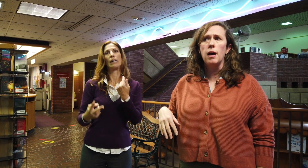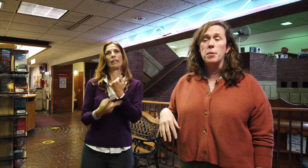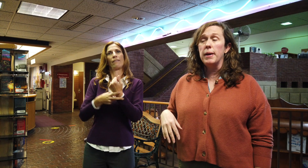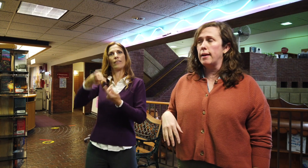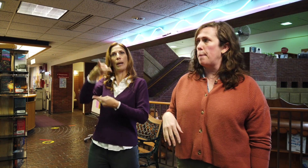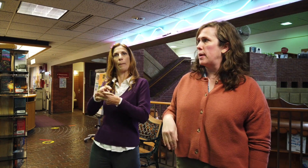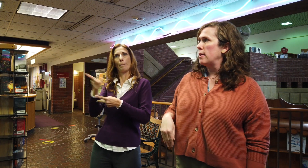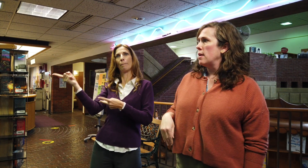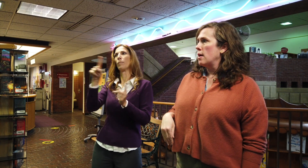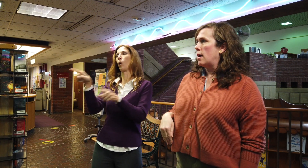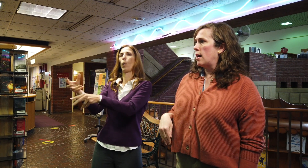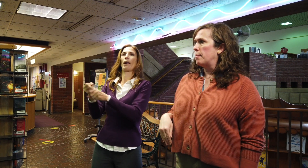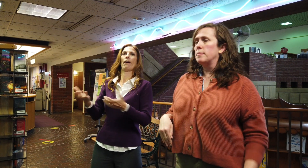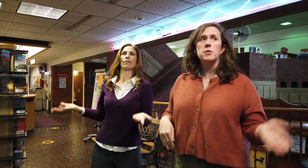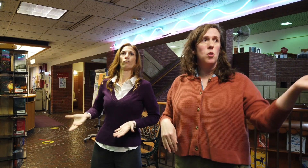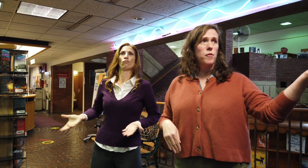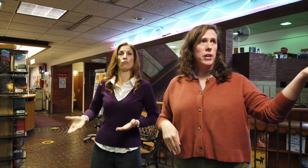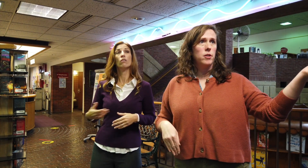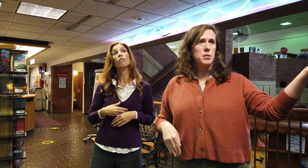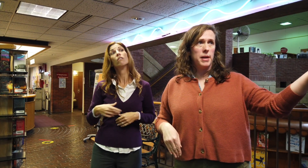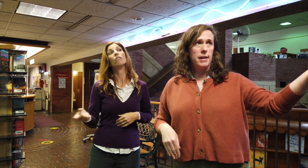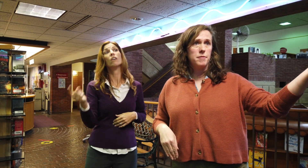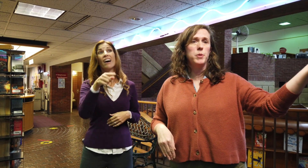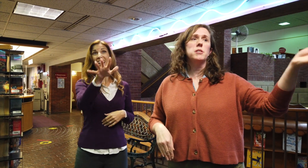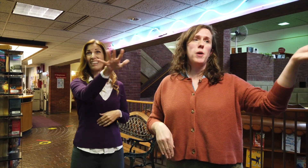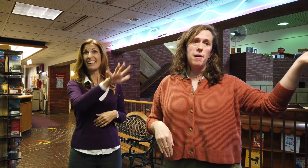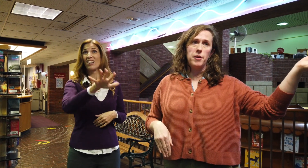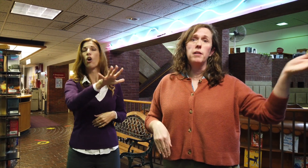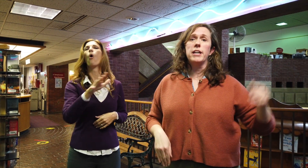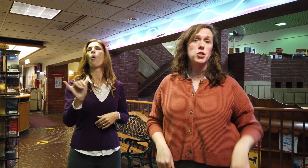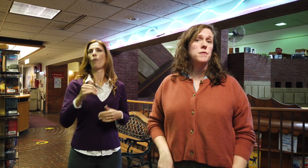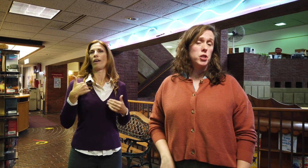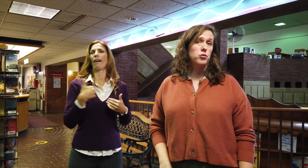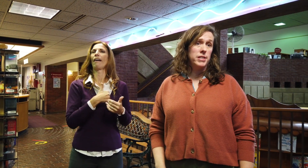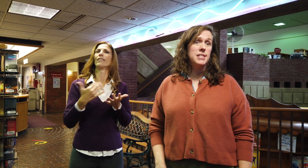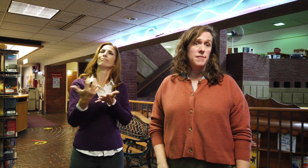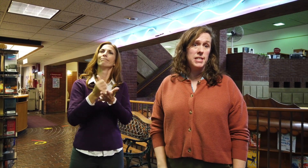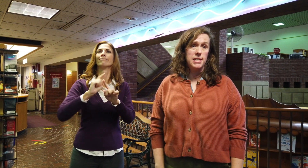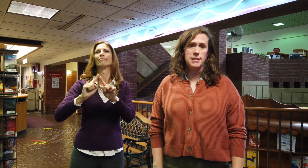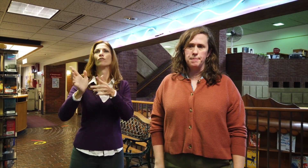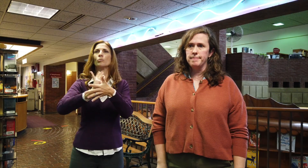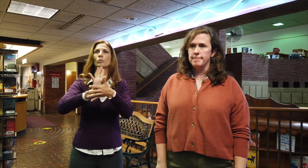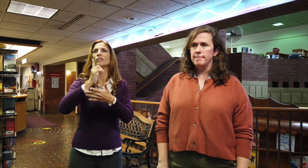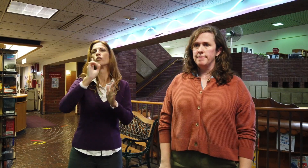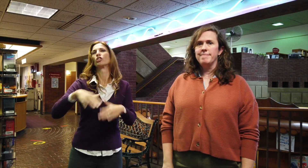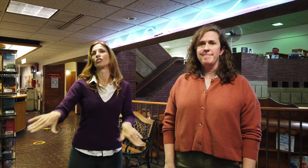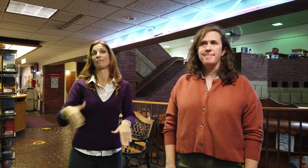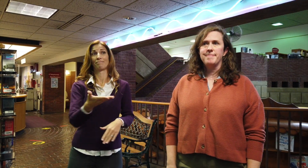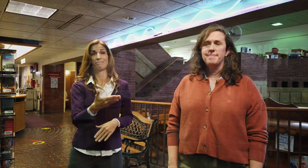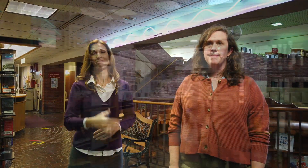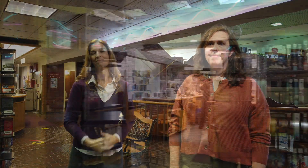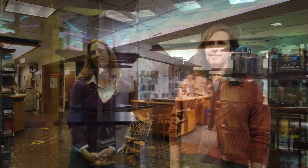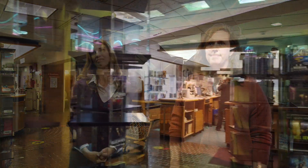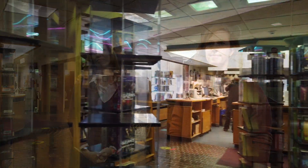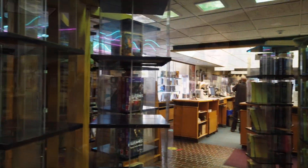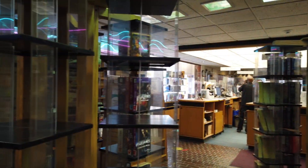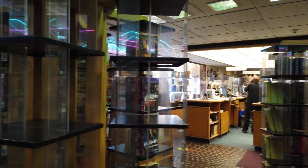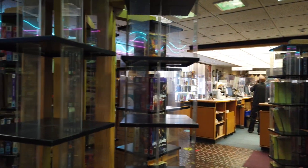they can come and pick it up. Over here to my left, we also have a collection of children's DVDs.